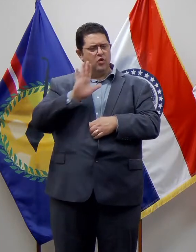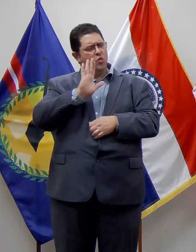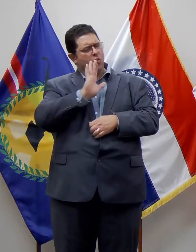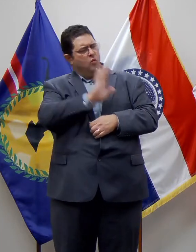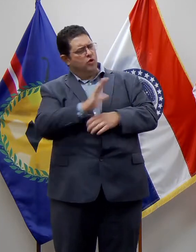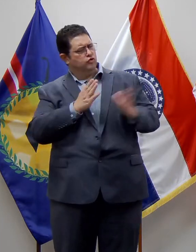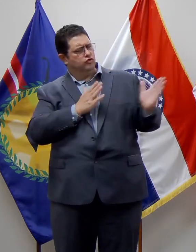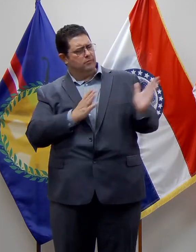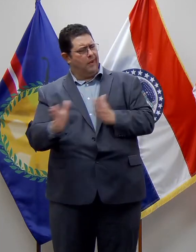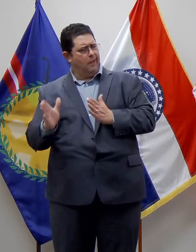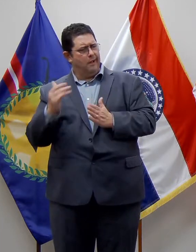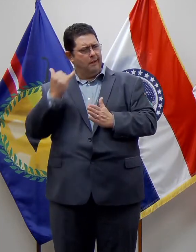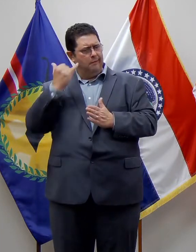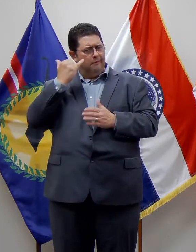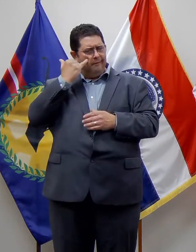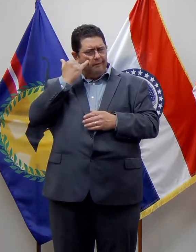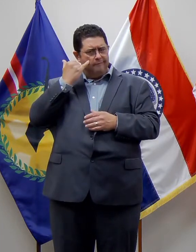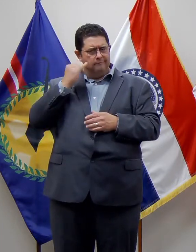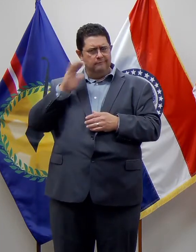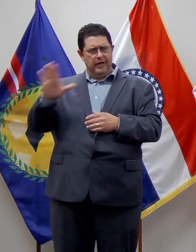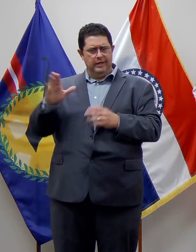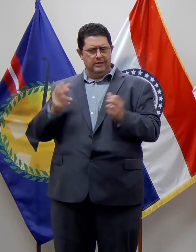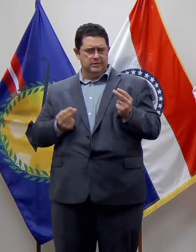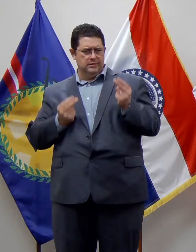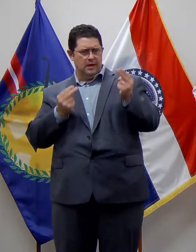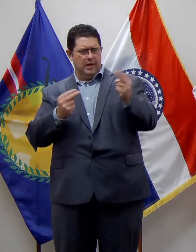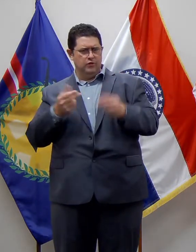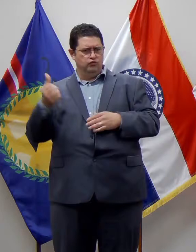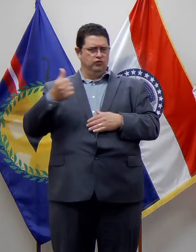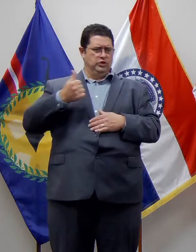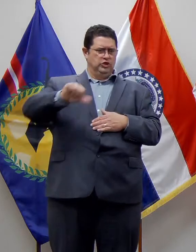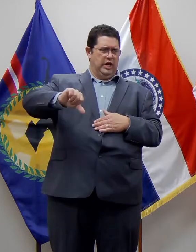plan if his nomination is rejected?